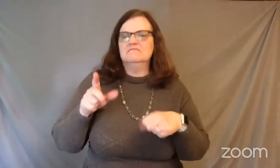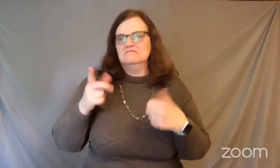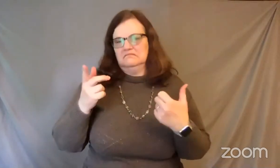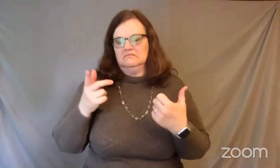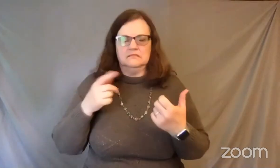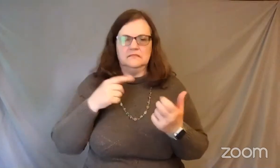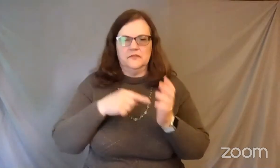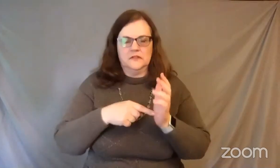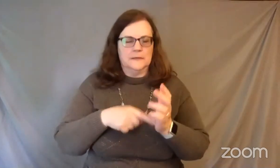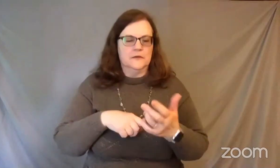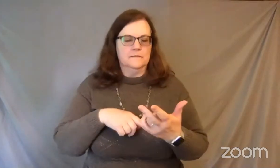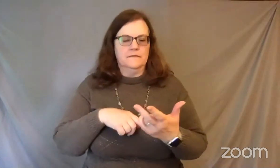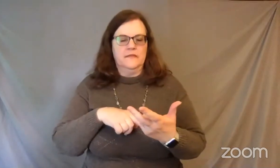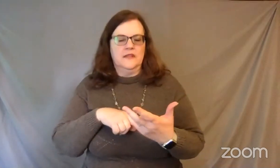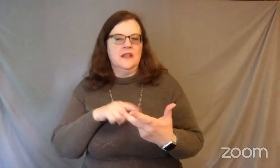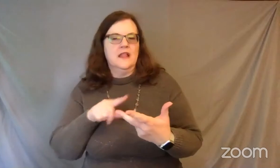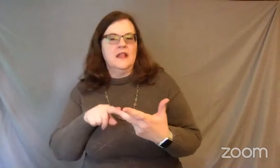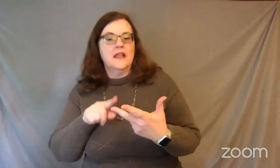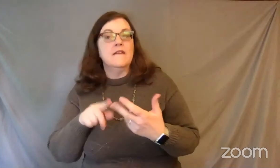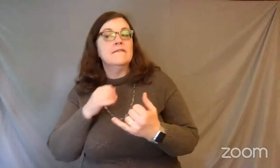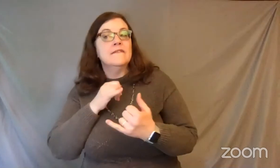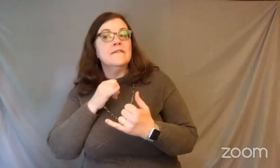being put at the beginning of the sentence.